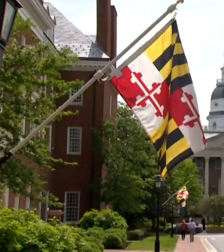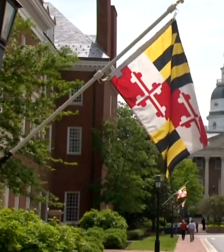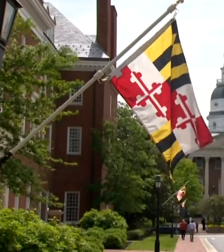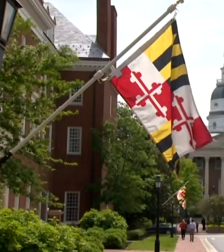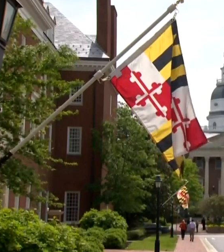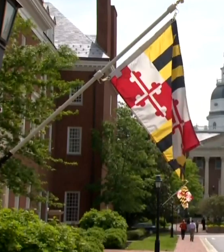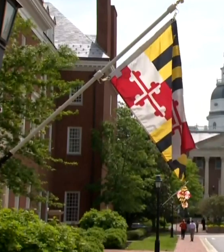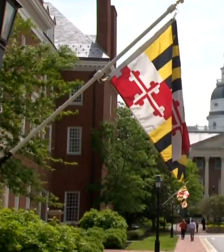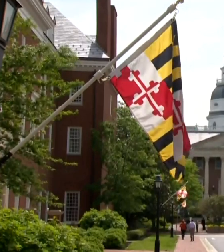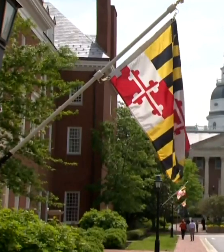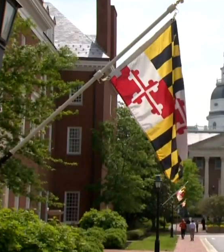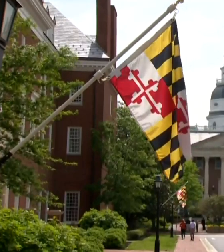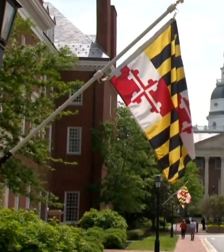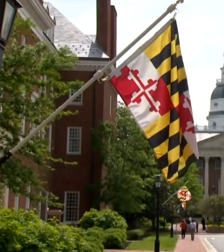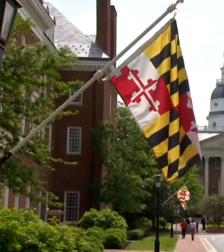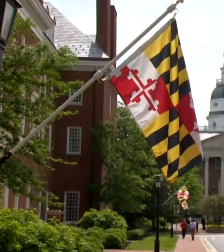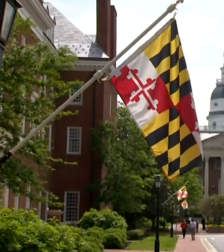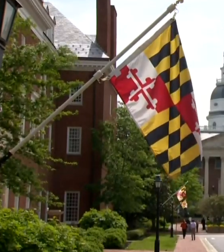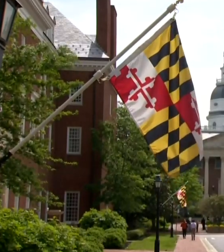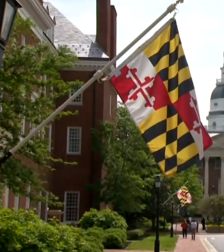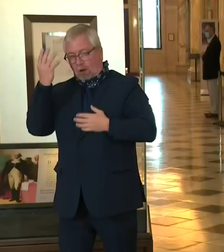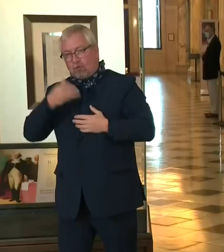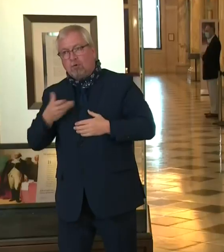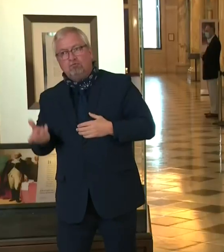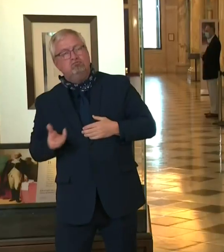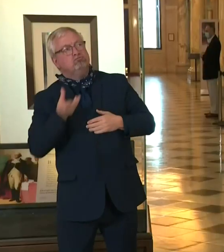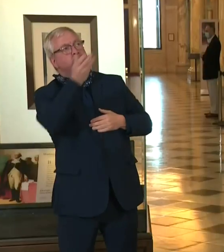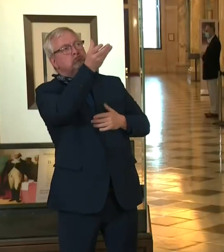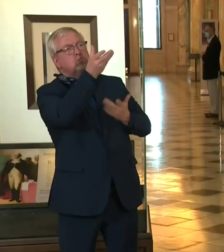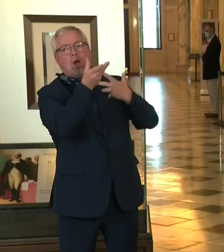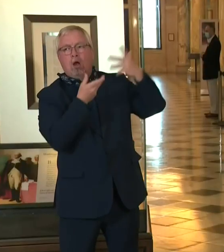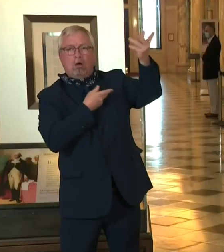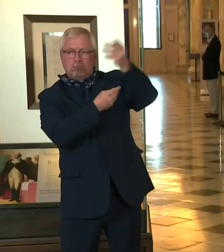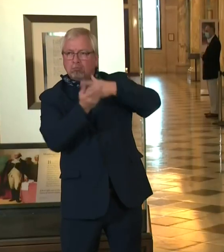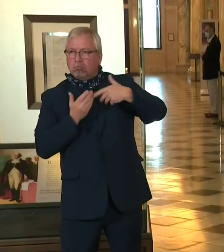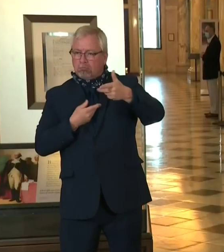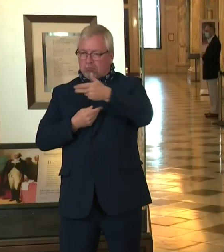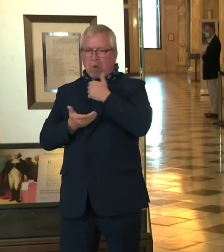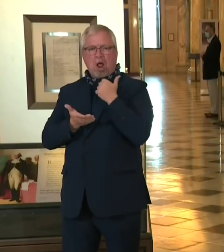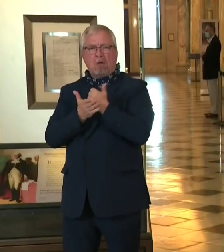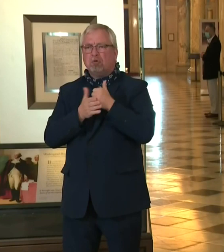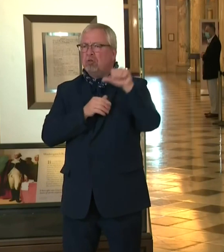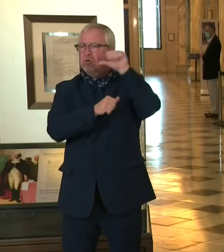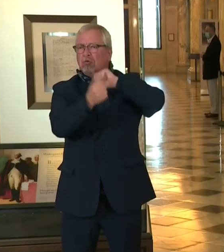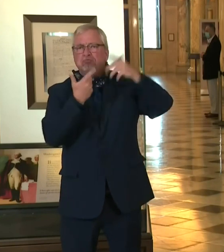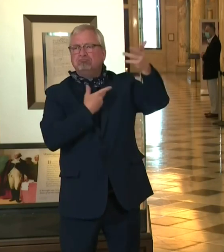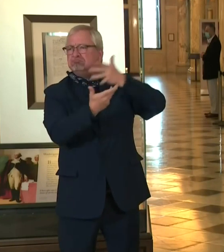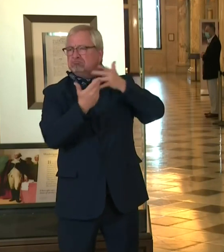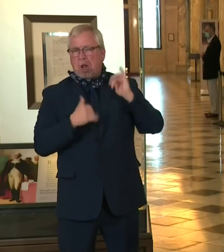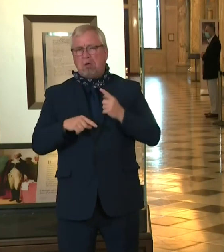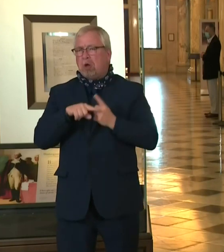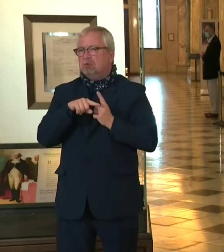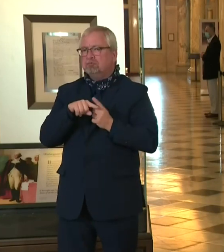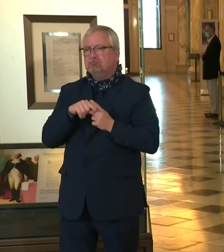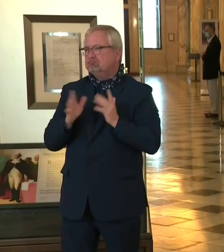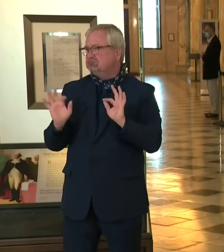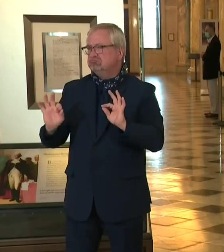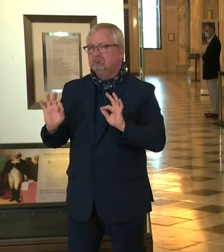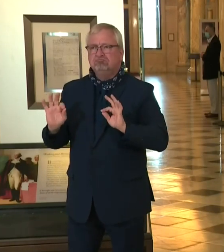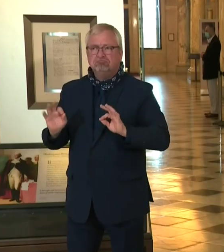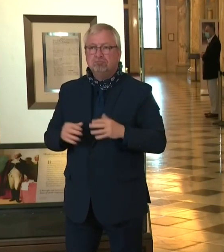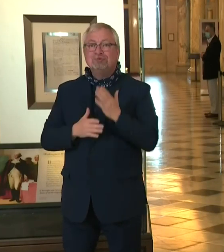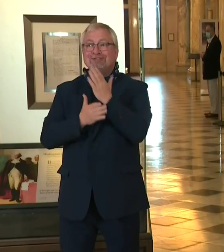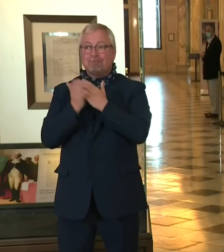says he desperately needs more federal help and will meet with President Trump on Thursday. And there are certain roles that only the federal government can play and should